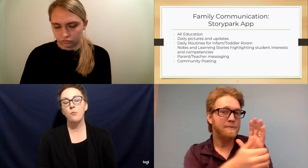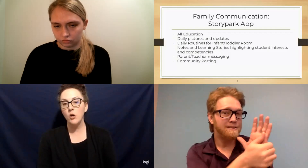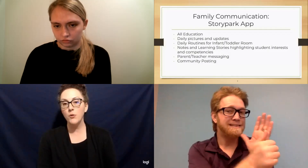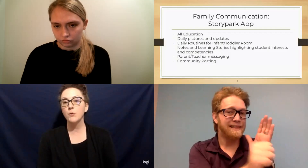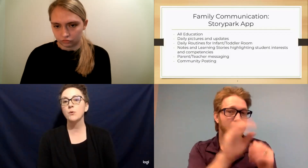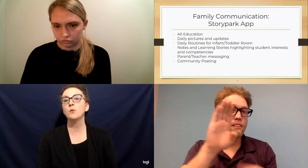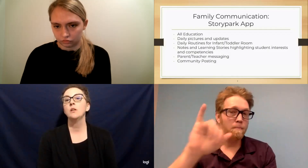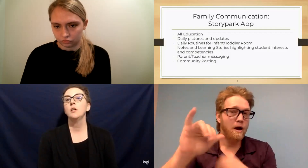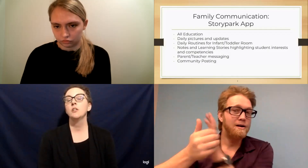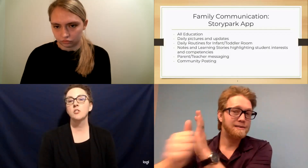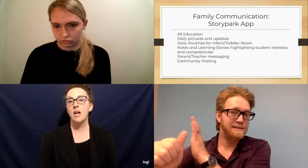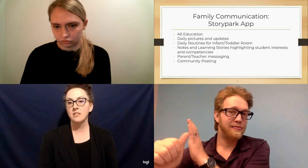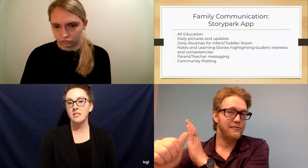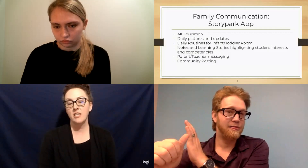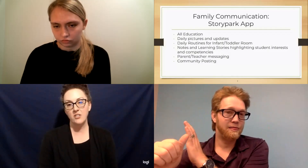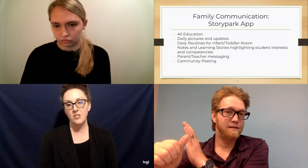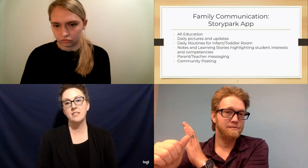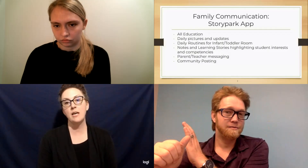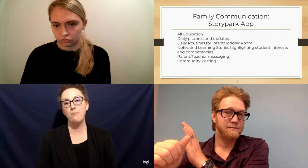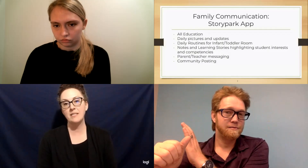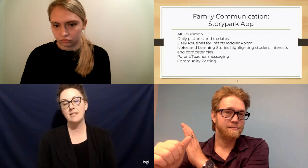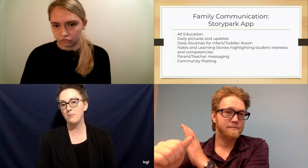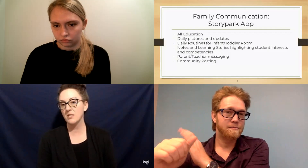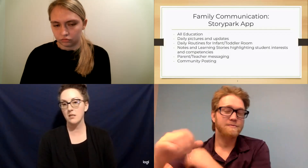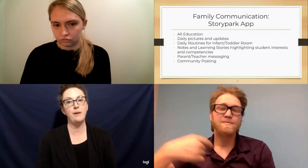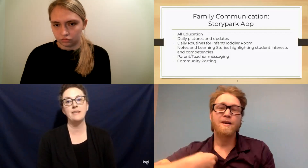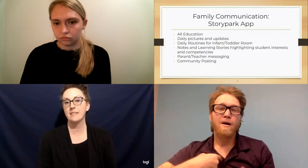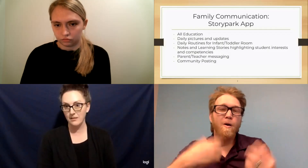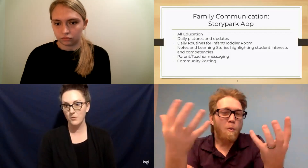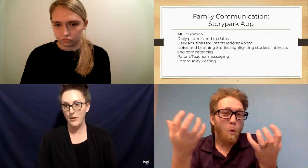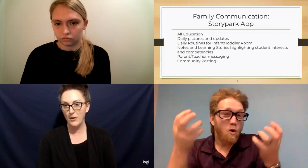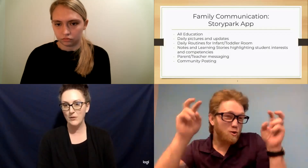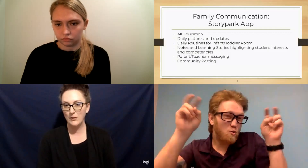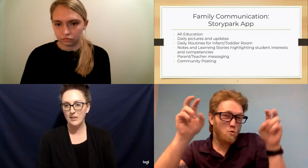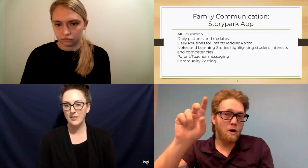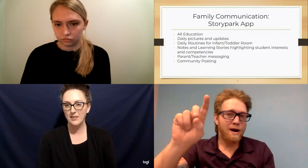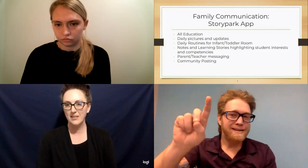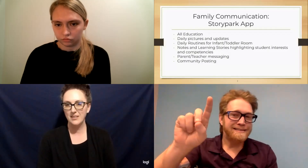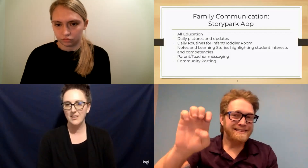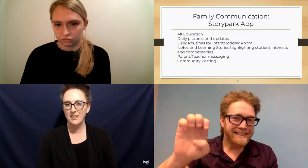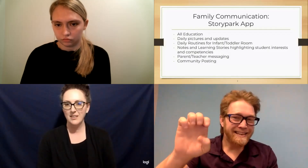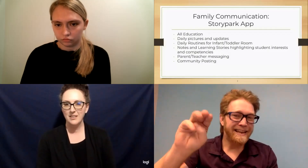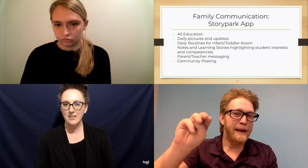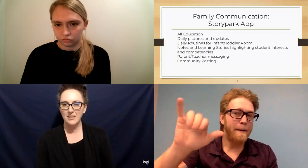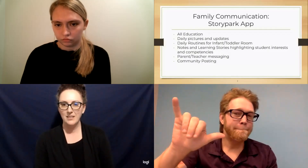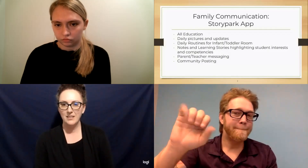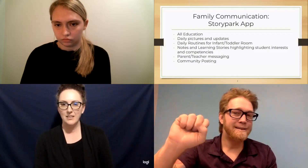And we go through your child's education step by step, skill by skill with you.